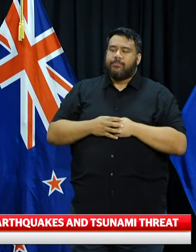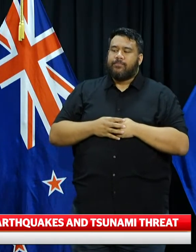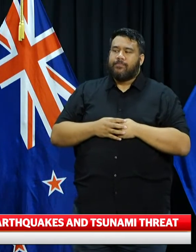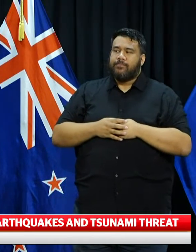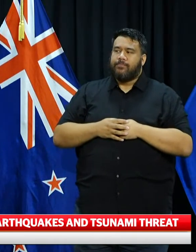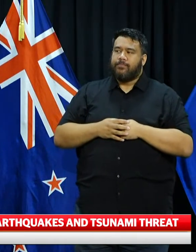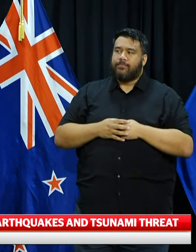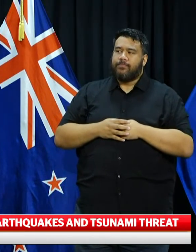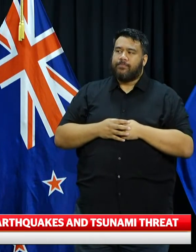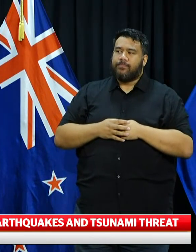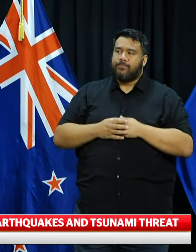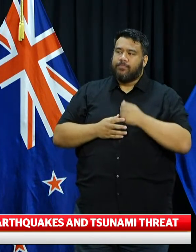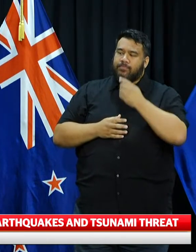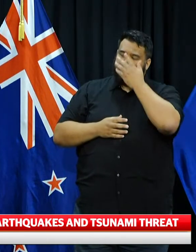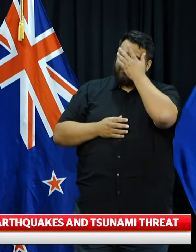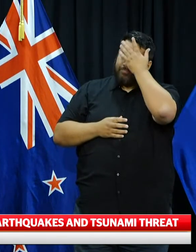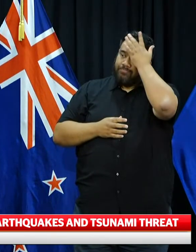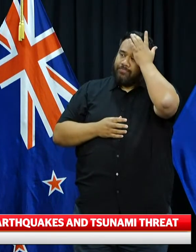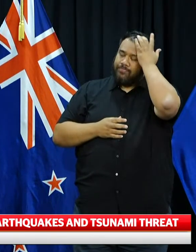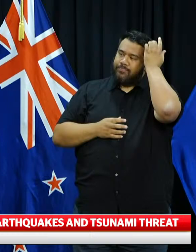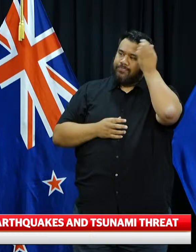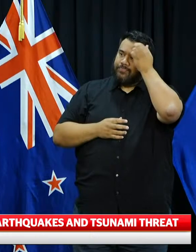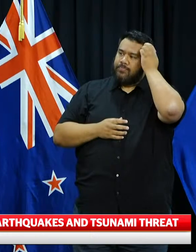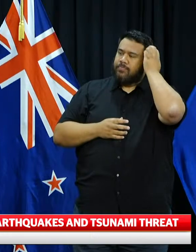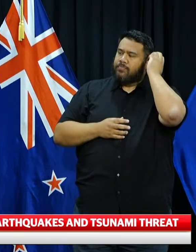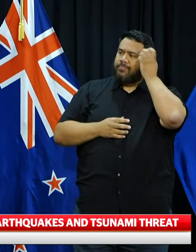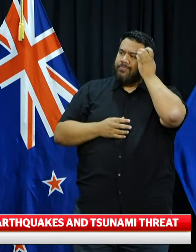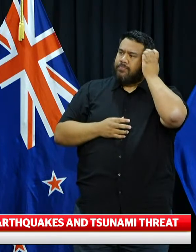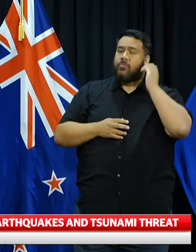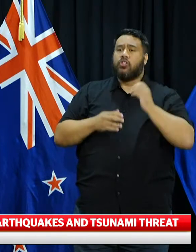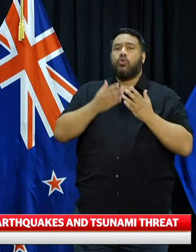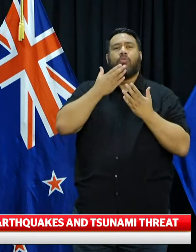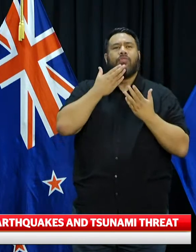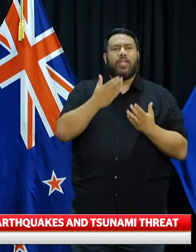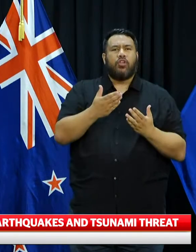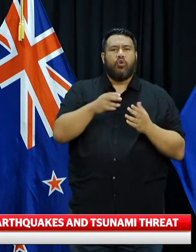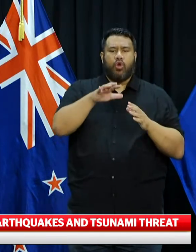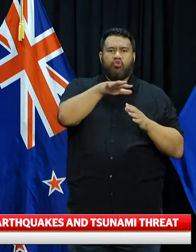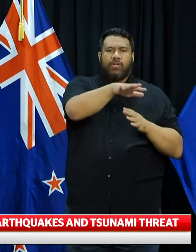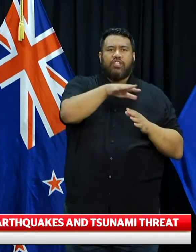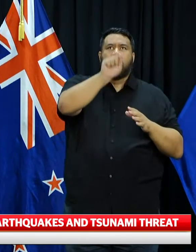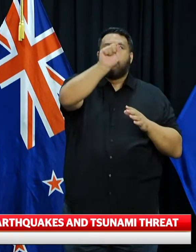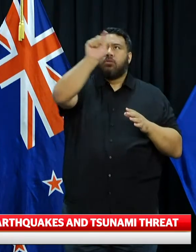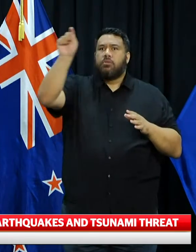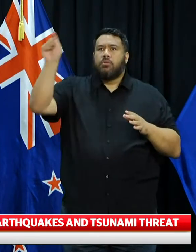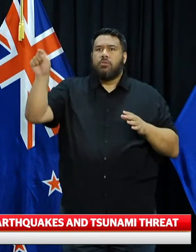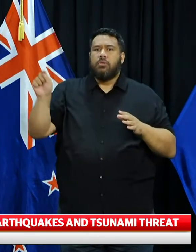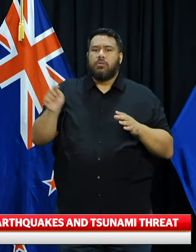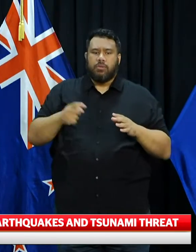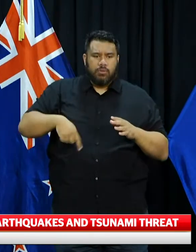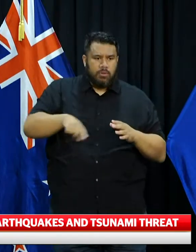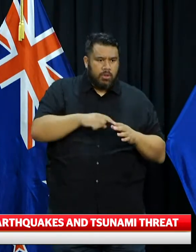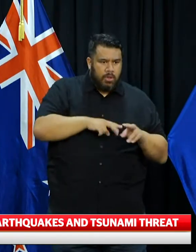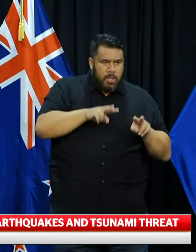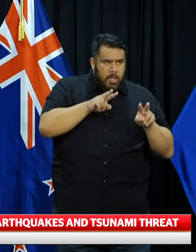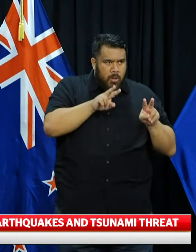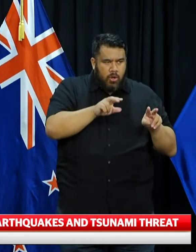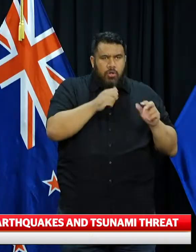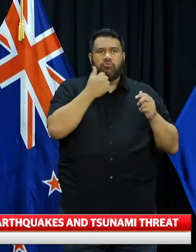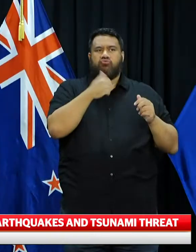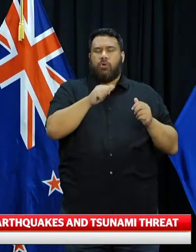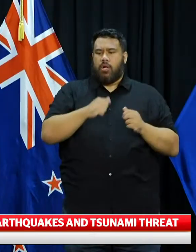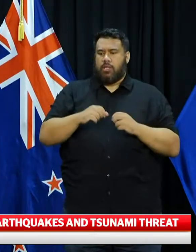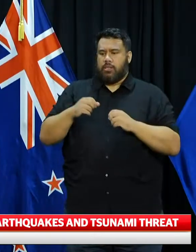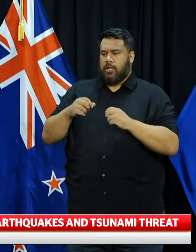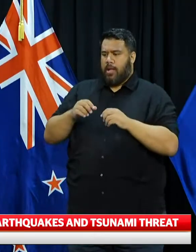have done, as I said at the outset, the right thing in the regions by picking up, packing up, and by and